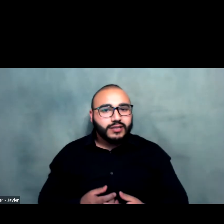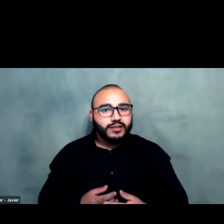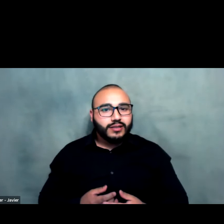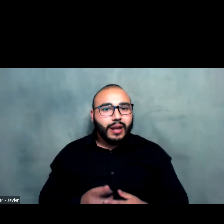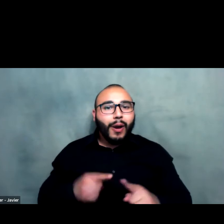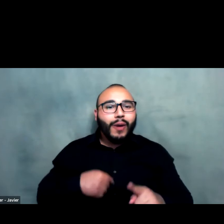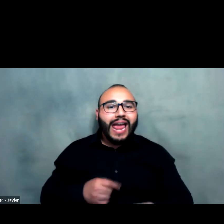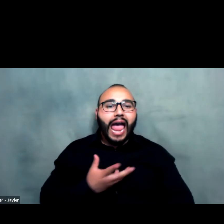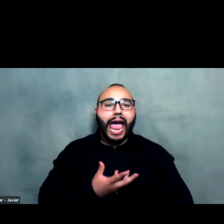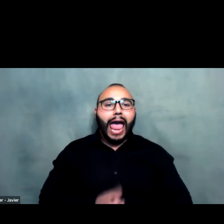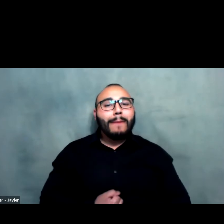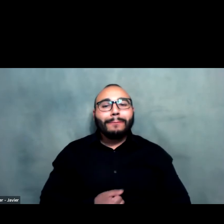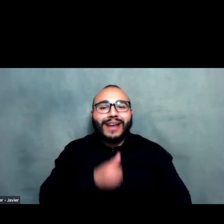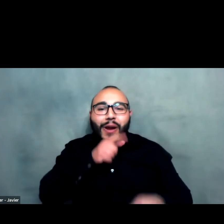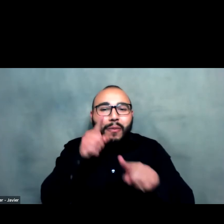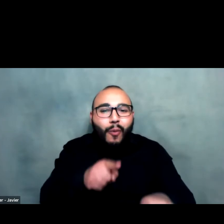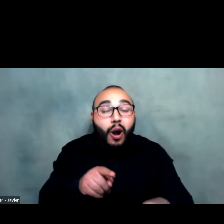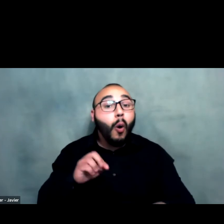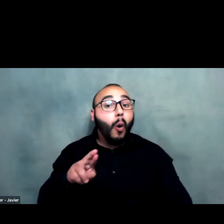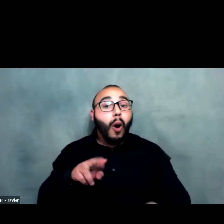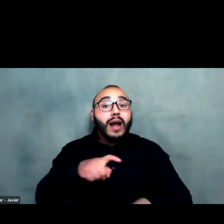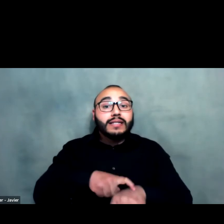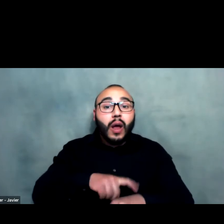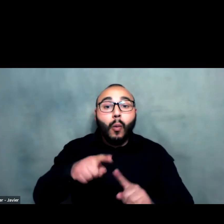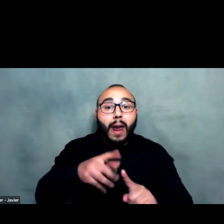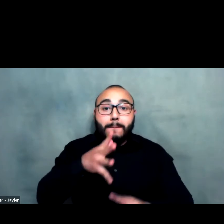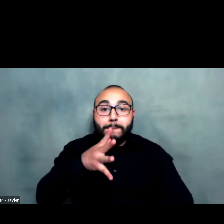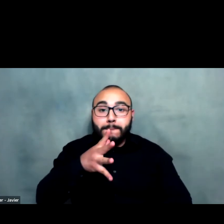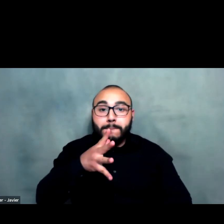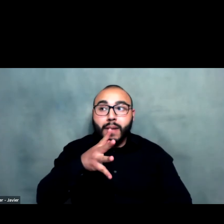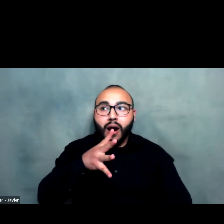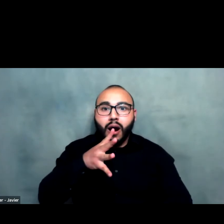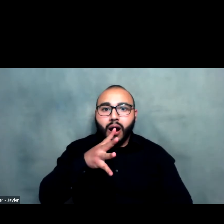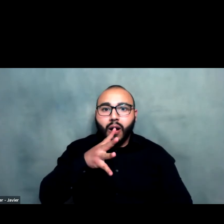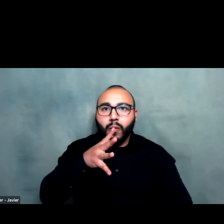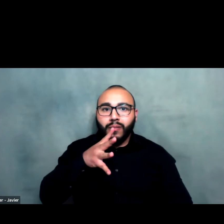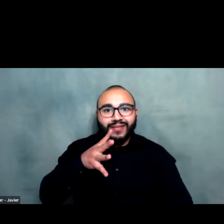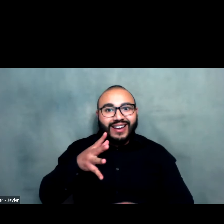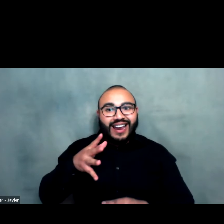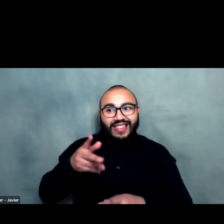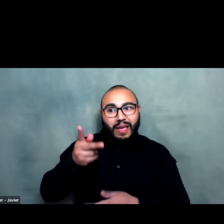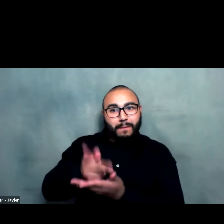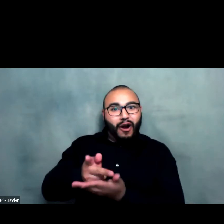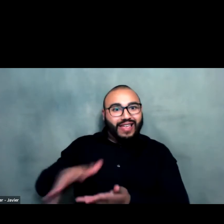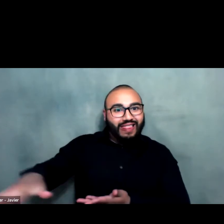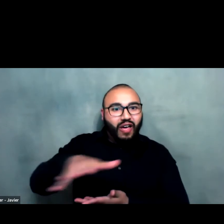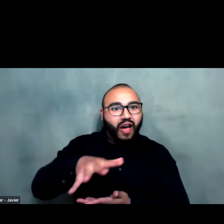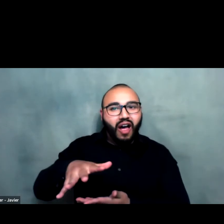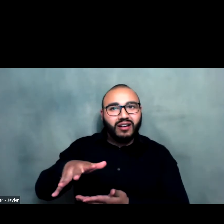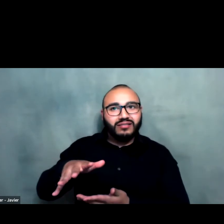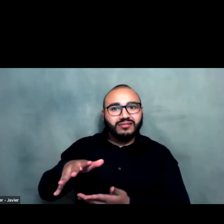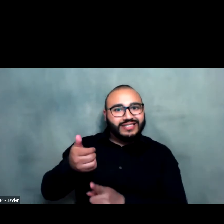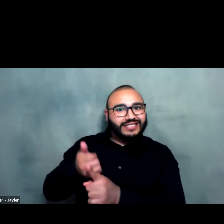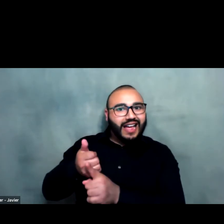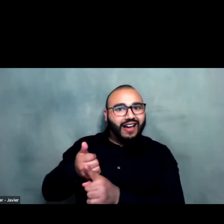didn't report it. Or there's been a time where my mom was victimized in a parking lot and we just didn't report it. And that's